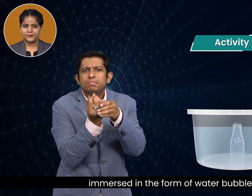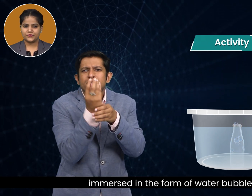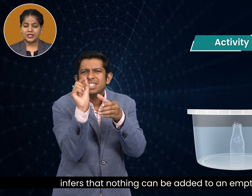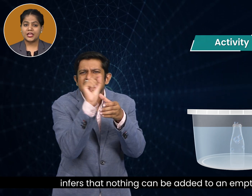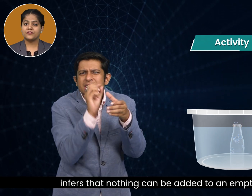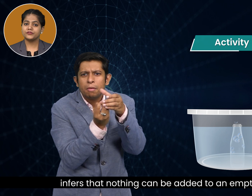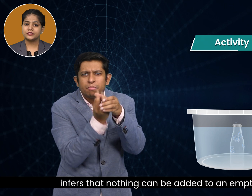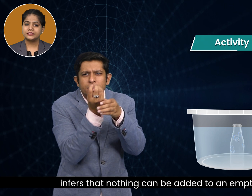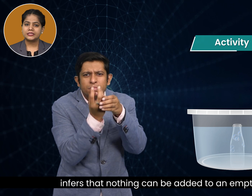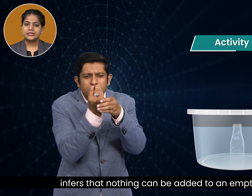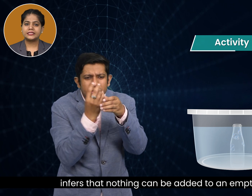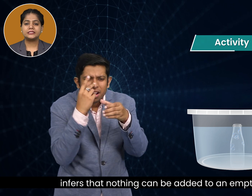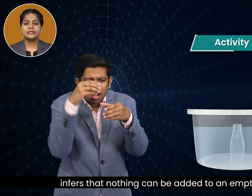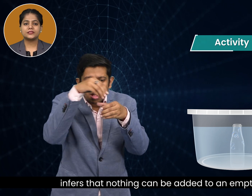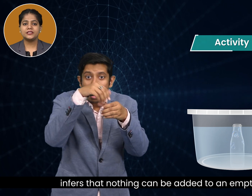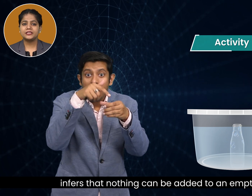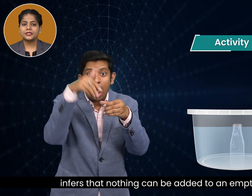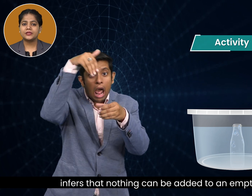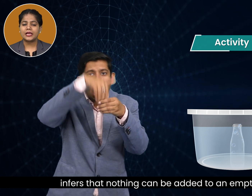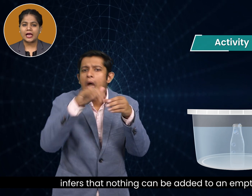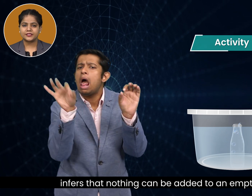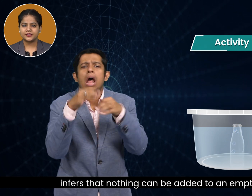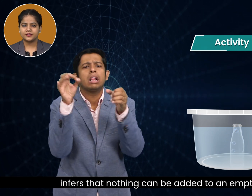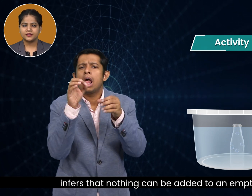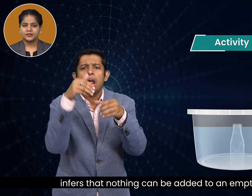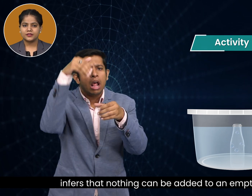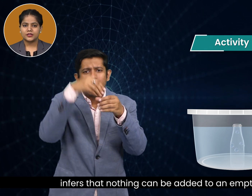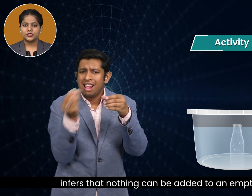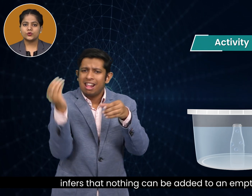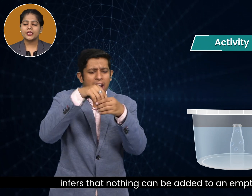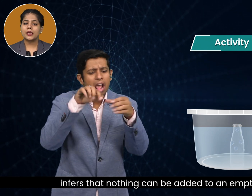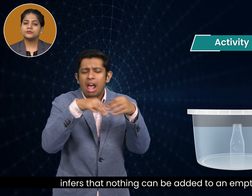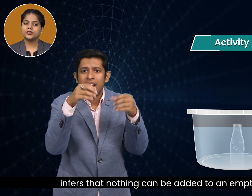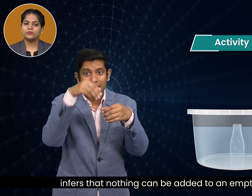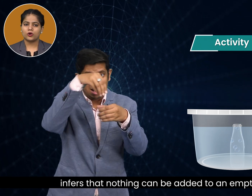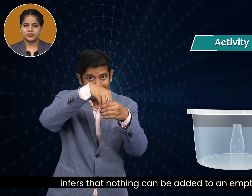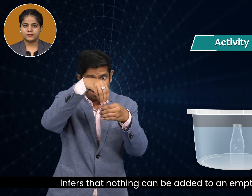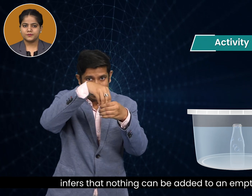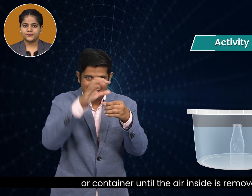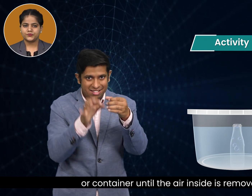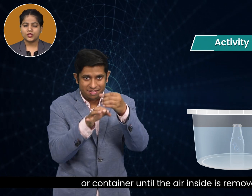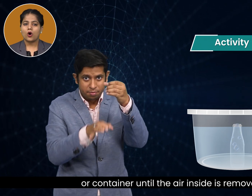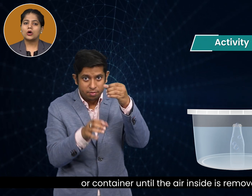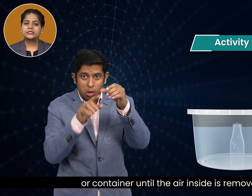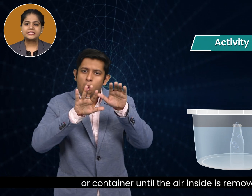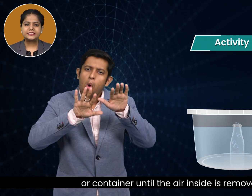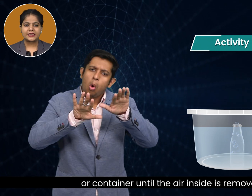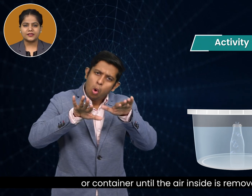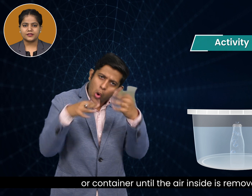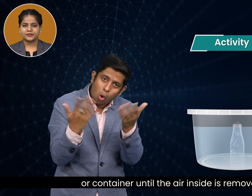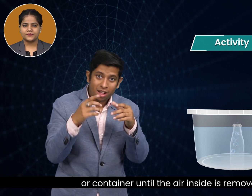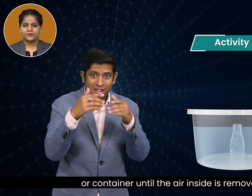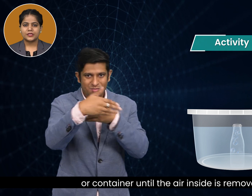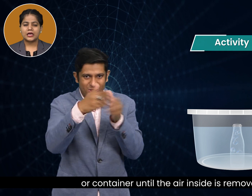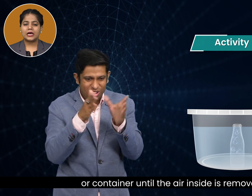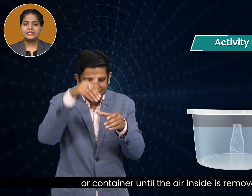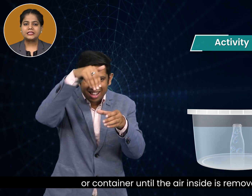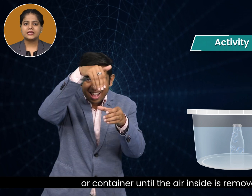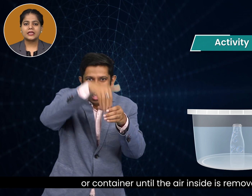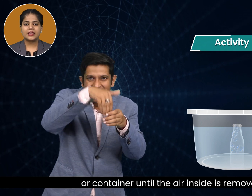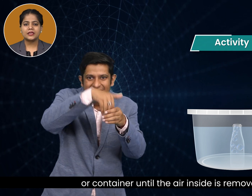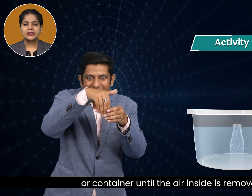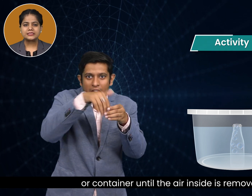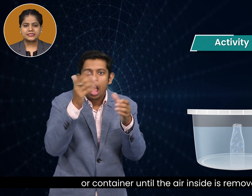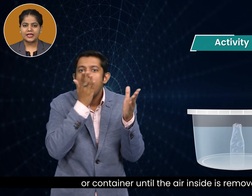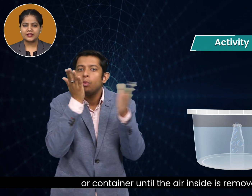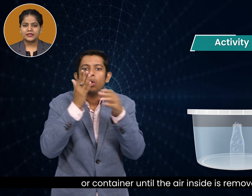bubbles. Infers that nothing can be added to an empty bottle. or container until